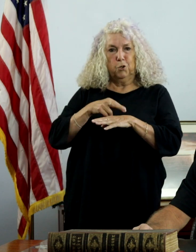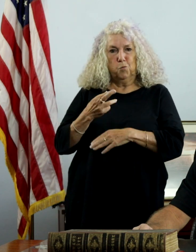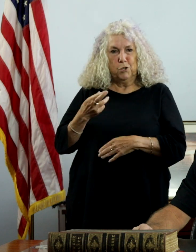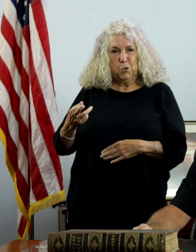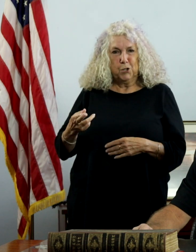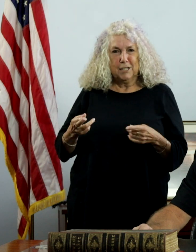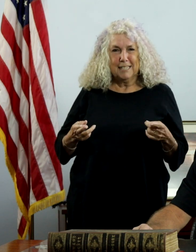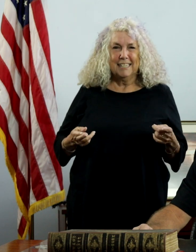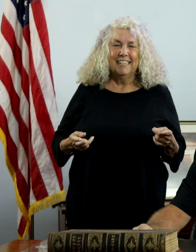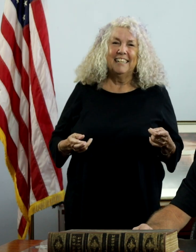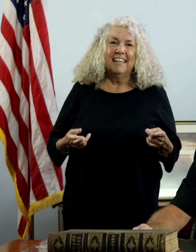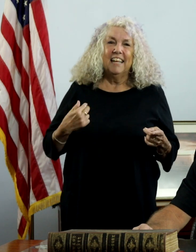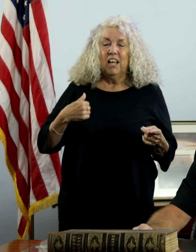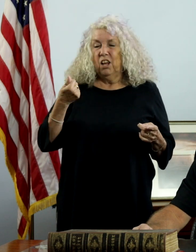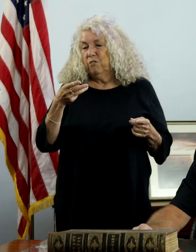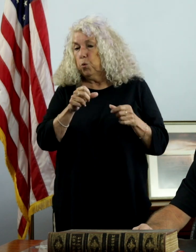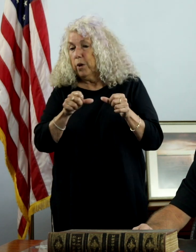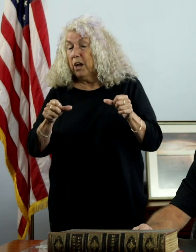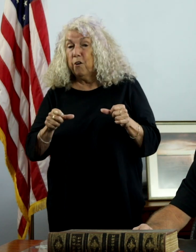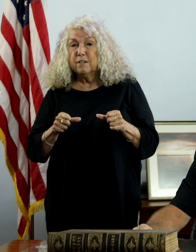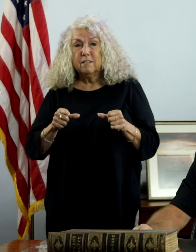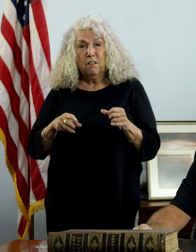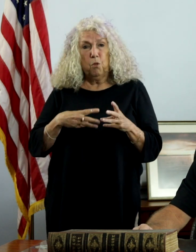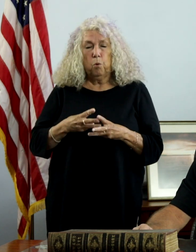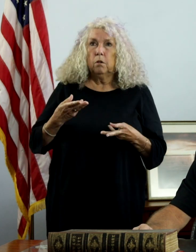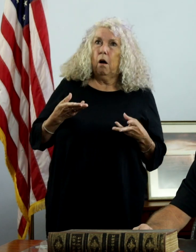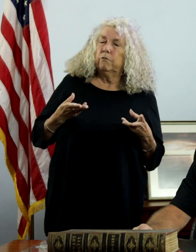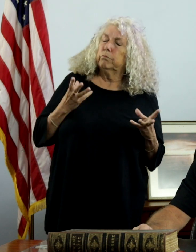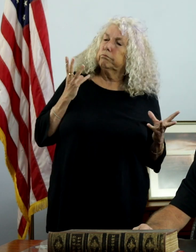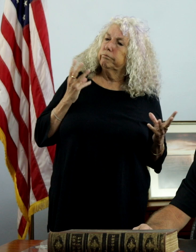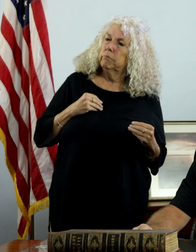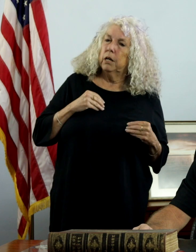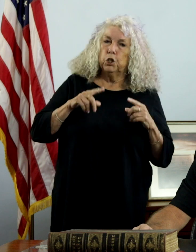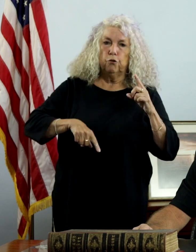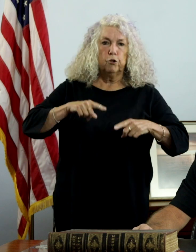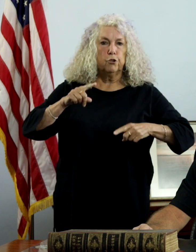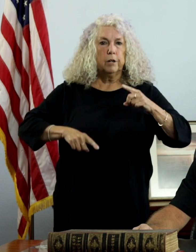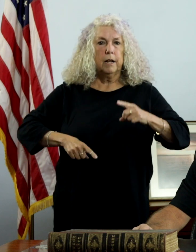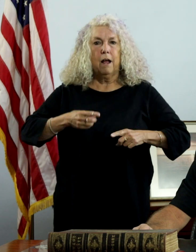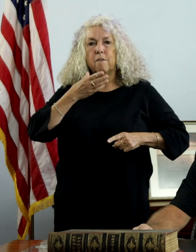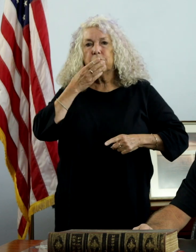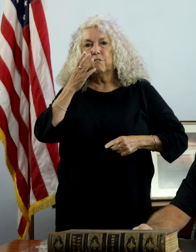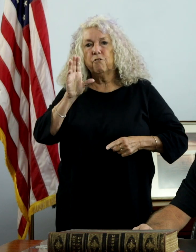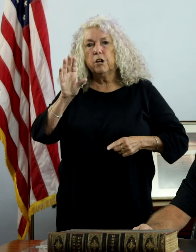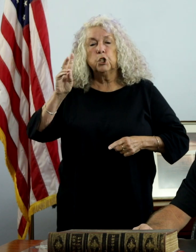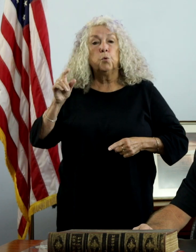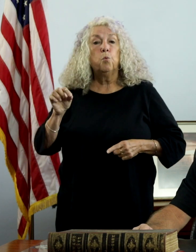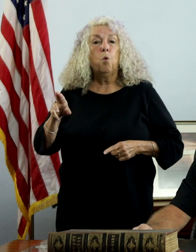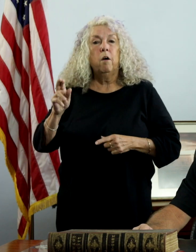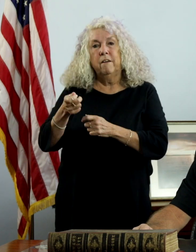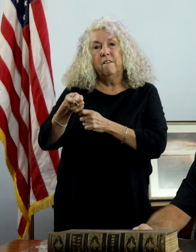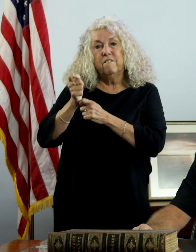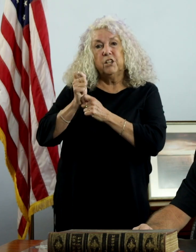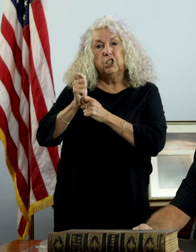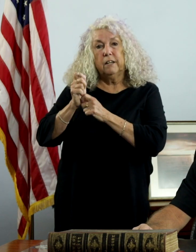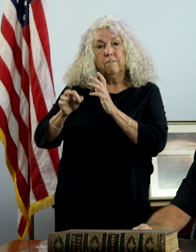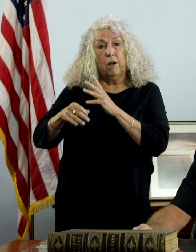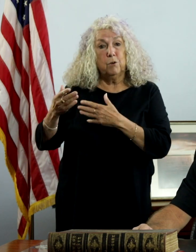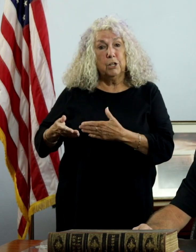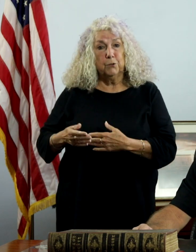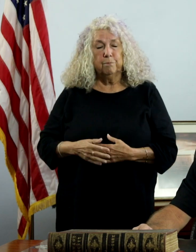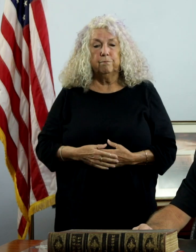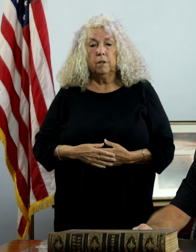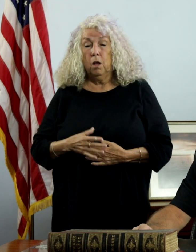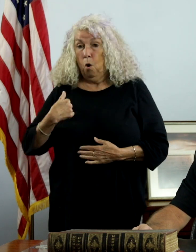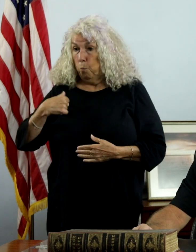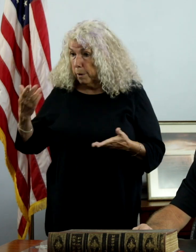resources. Few areas in the world offer the quality and diversity of the freshwater fishing found here in Oswego County.